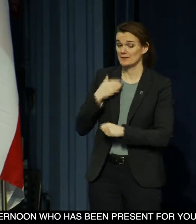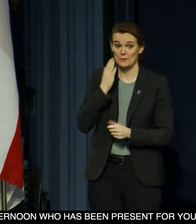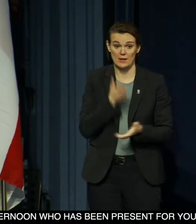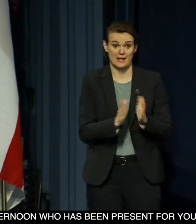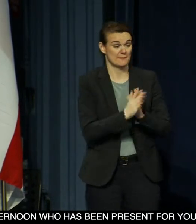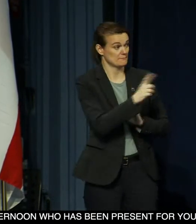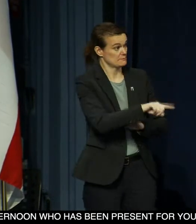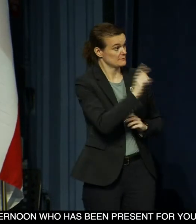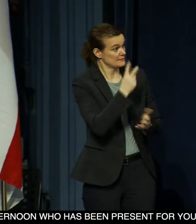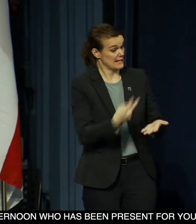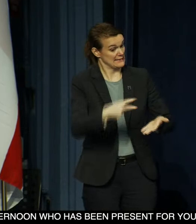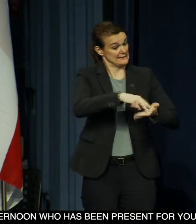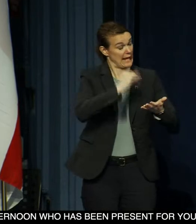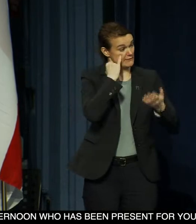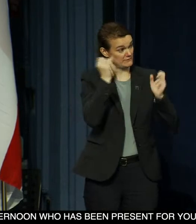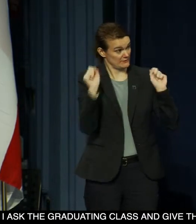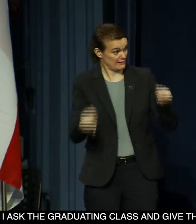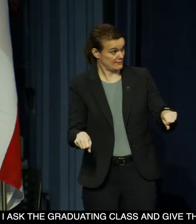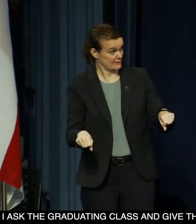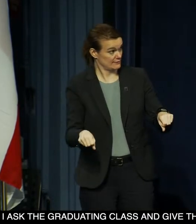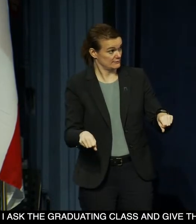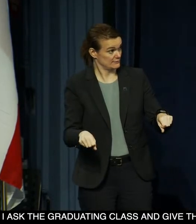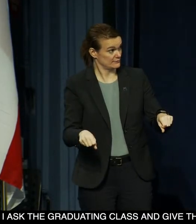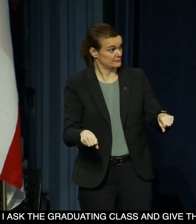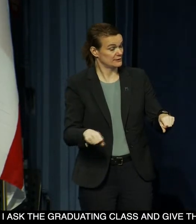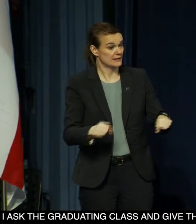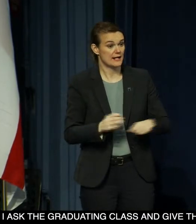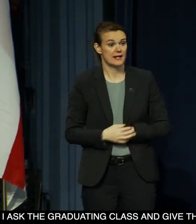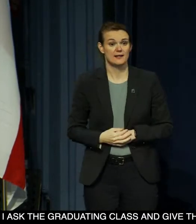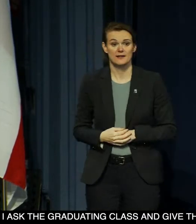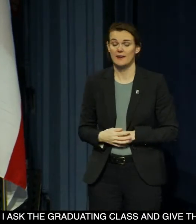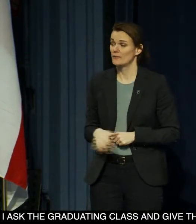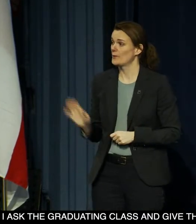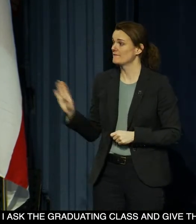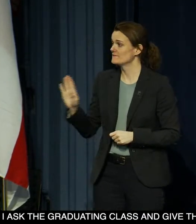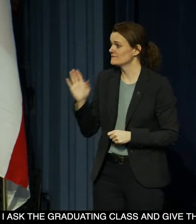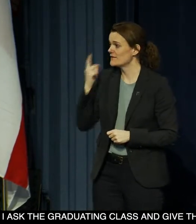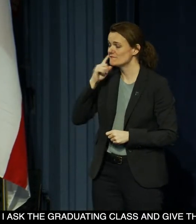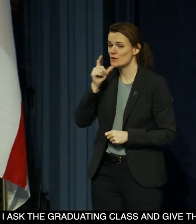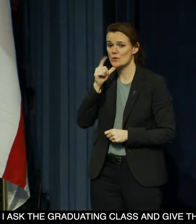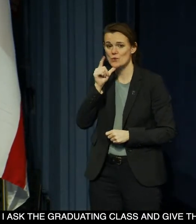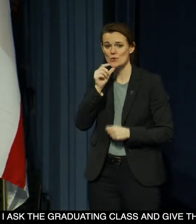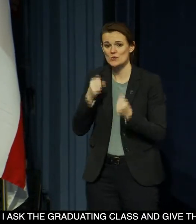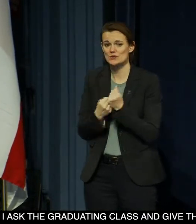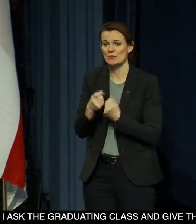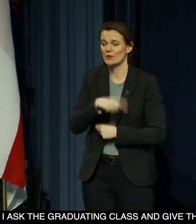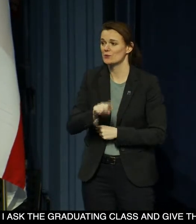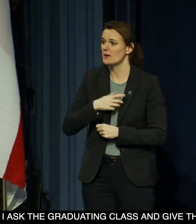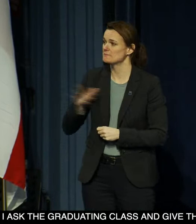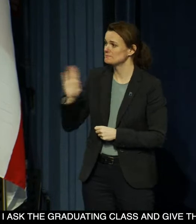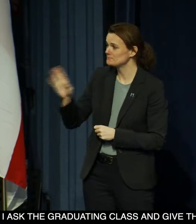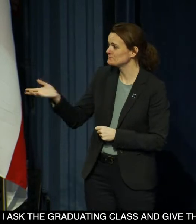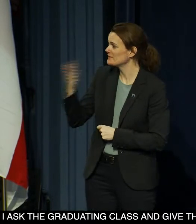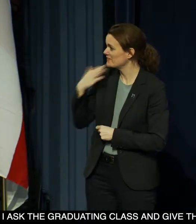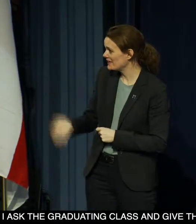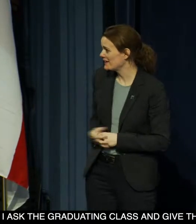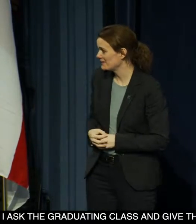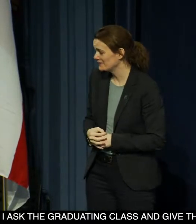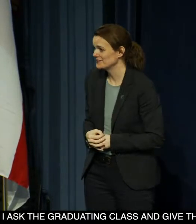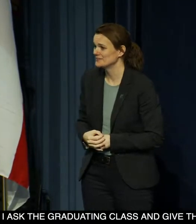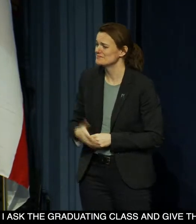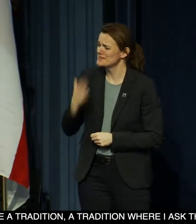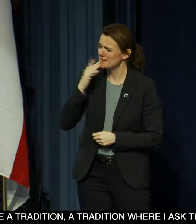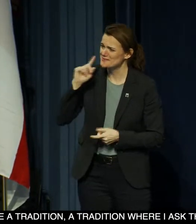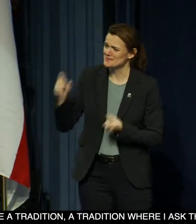graduating class to stand up as you're able and give an appreciative wave to somebody in the audience to say thank you. Thank you